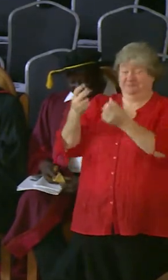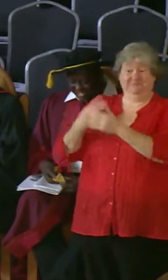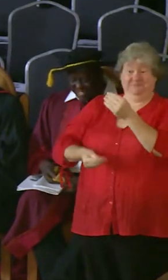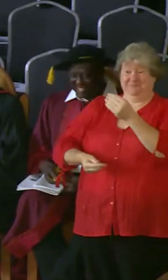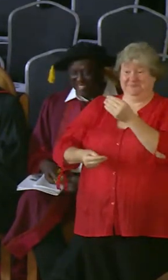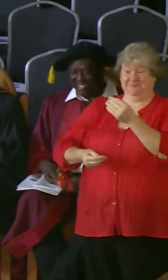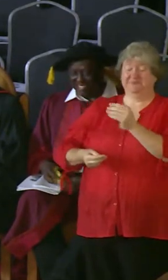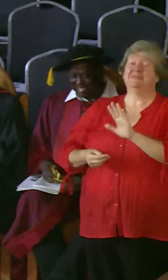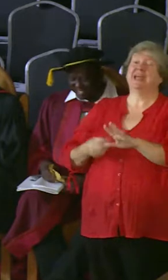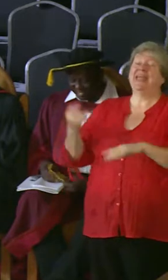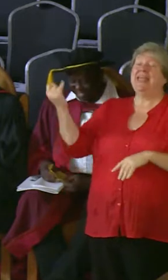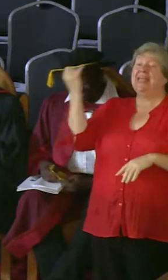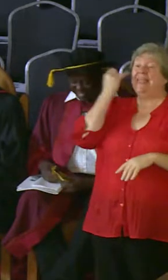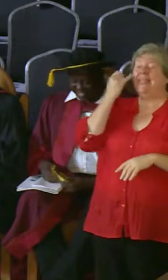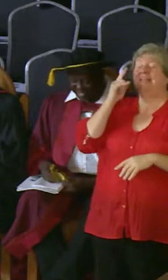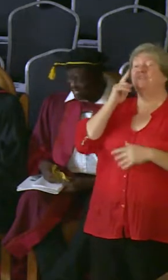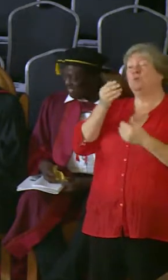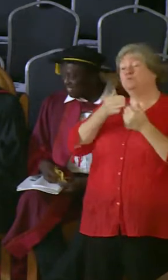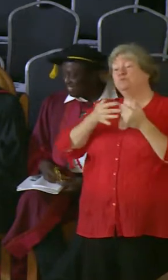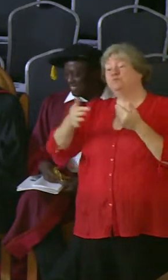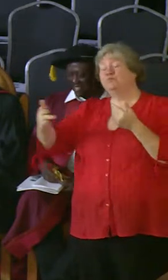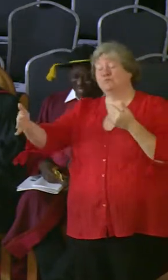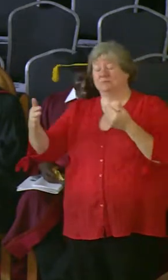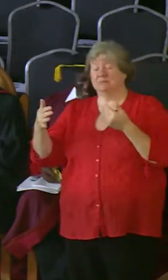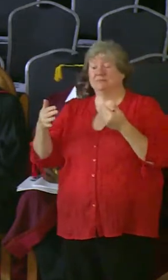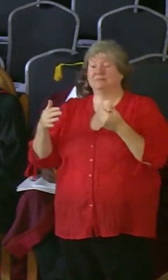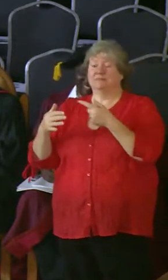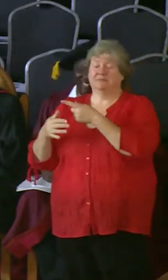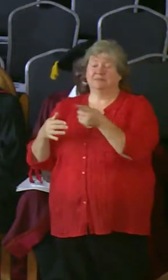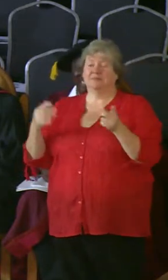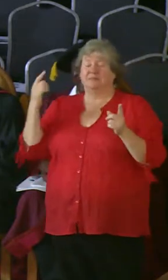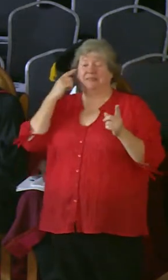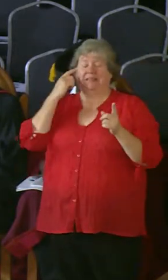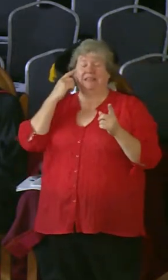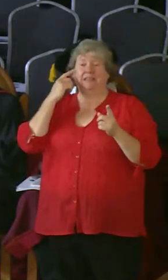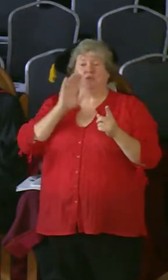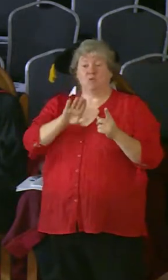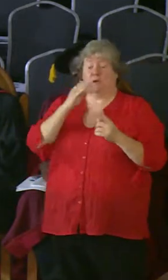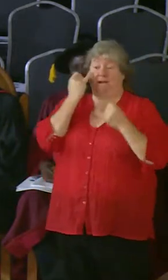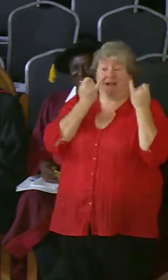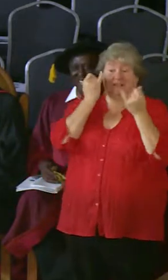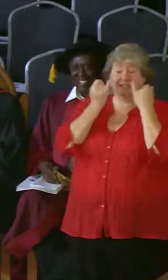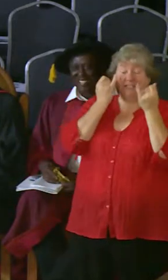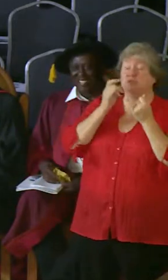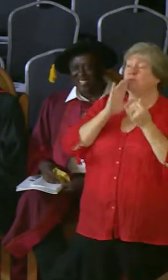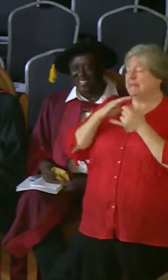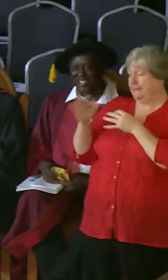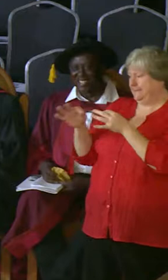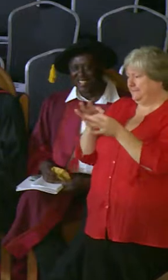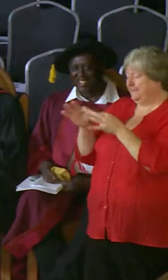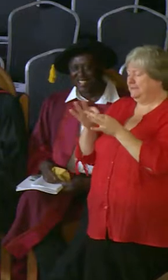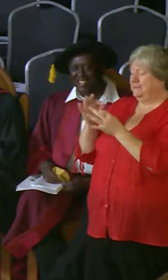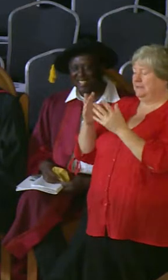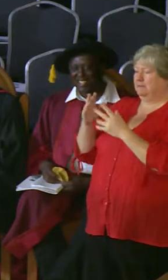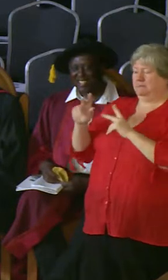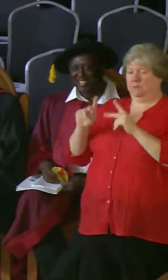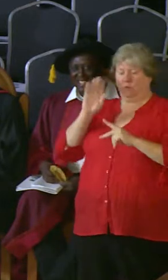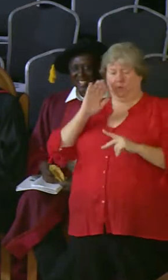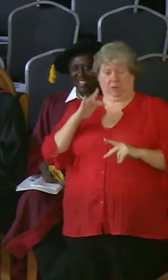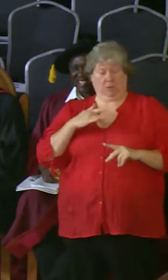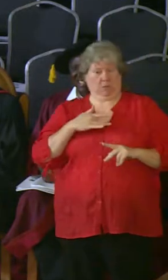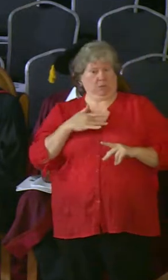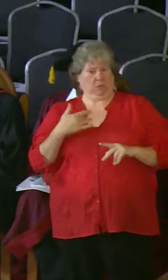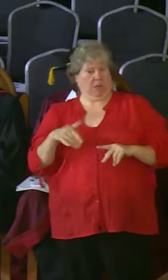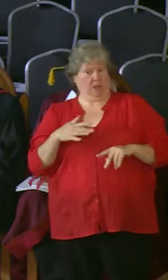As you move forward into the next phase of your life, blow people away with your ideas and your work ethic. People will